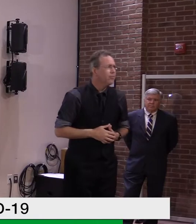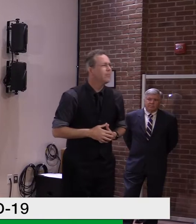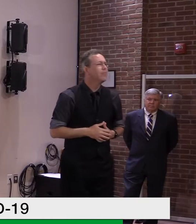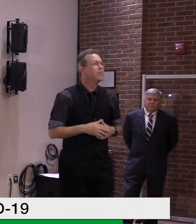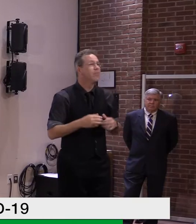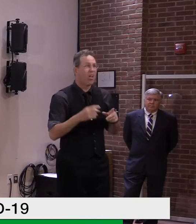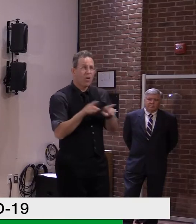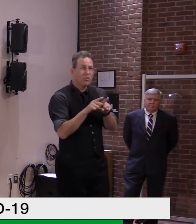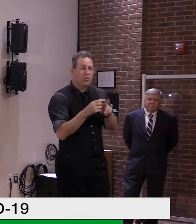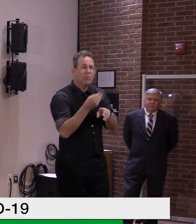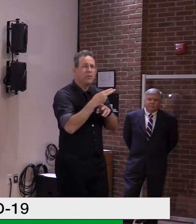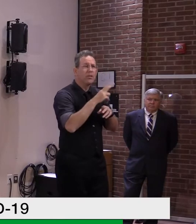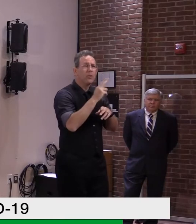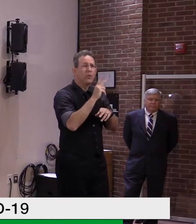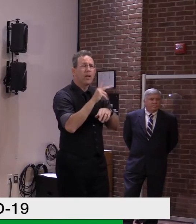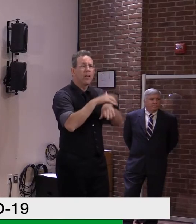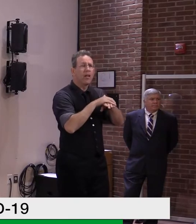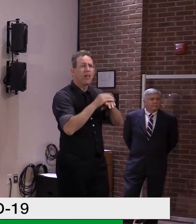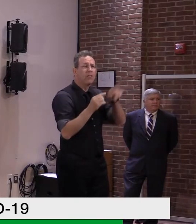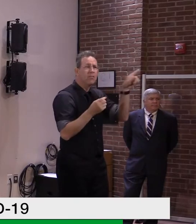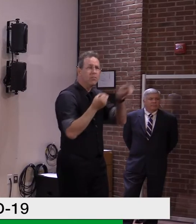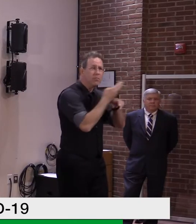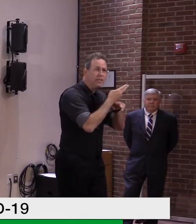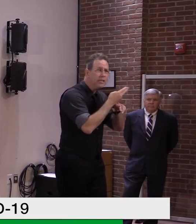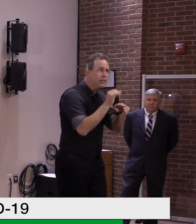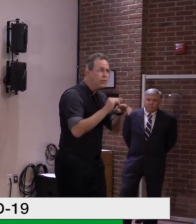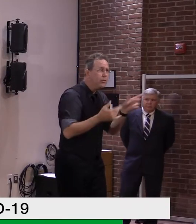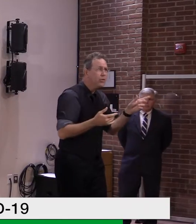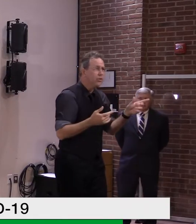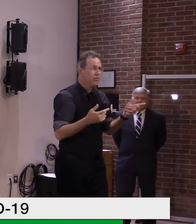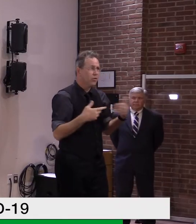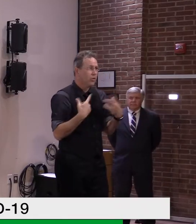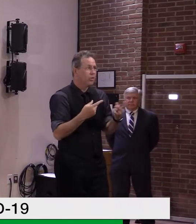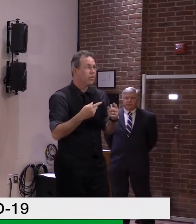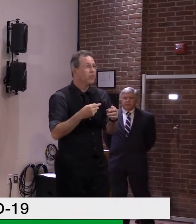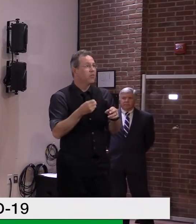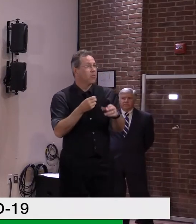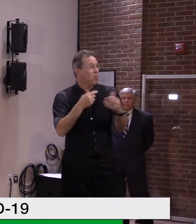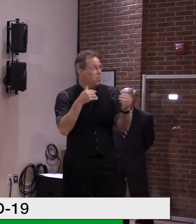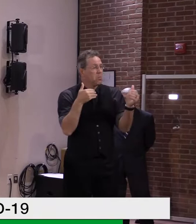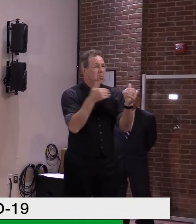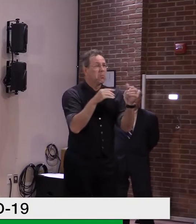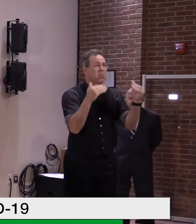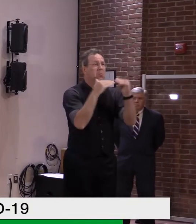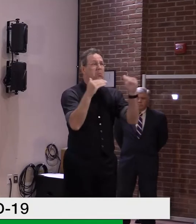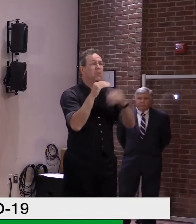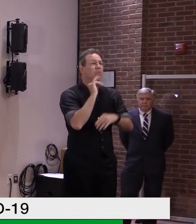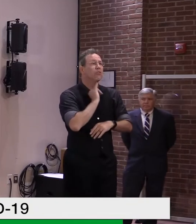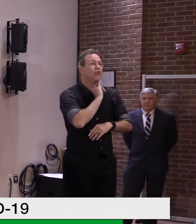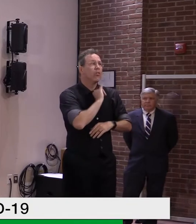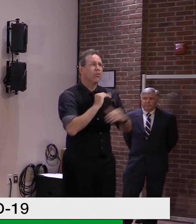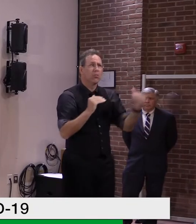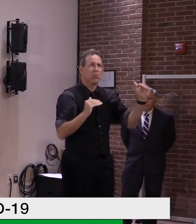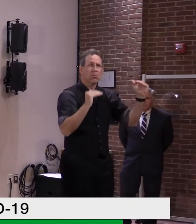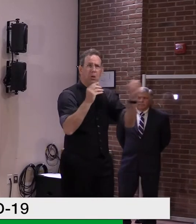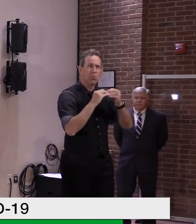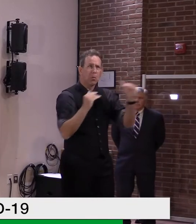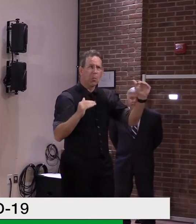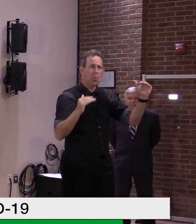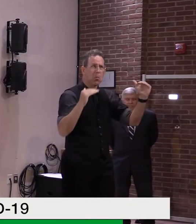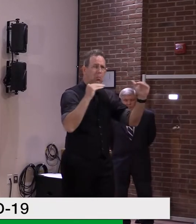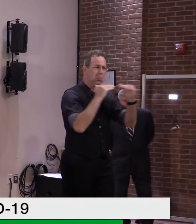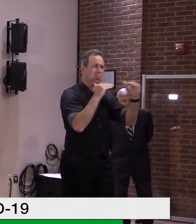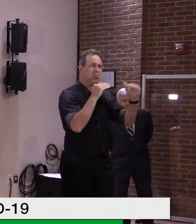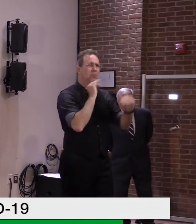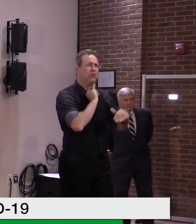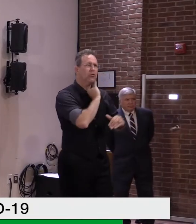Israel's benchmark. So it's all good news. Hopefully, this means that they will negotiate